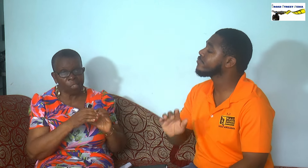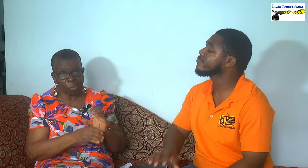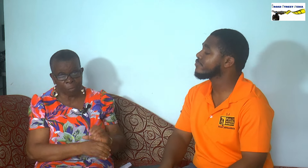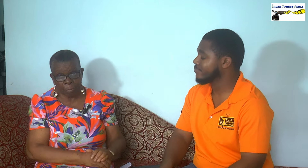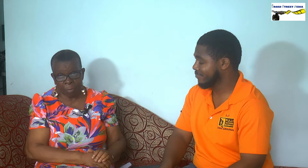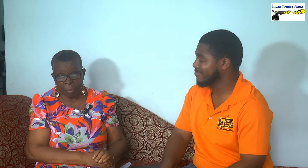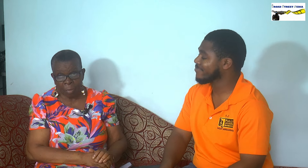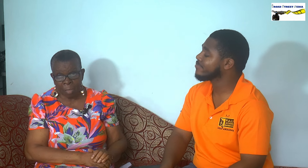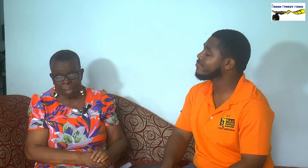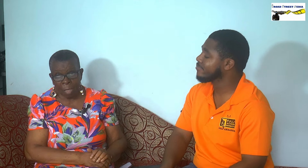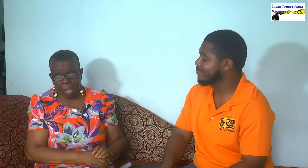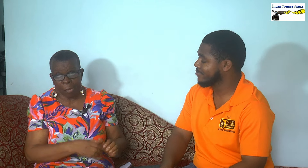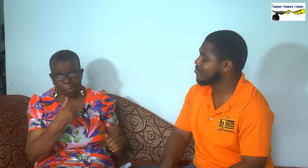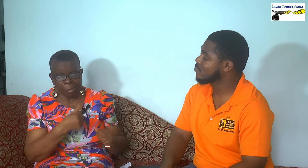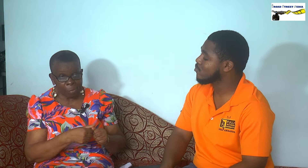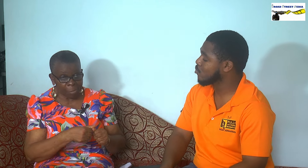communication. I remember